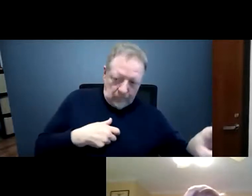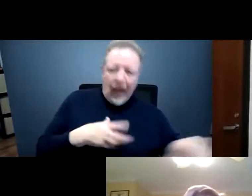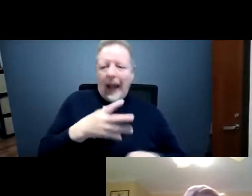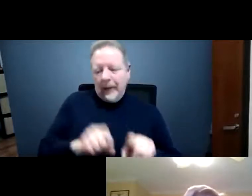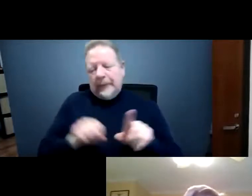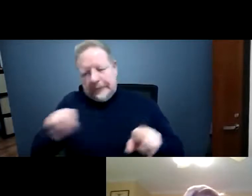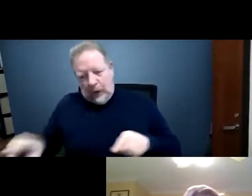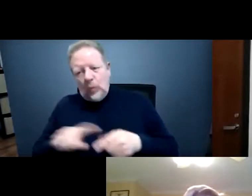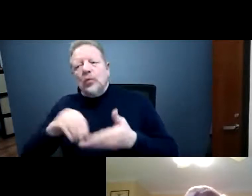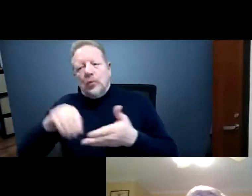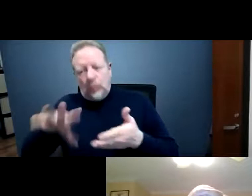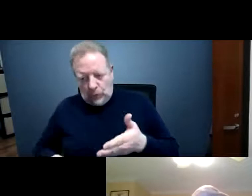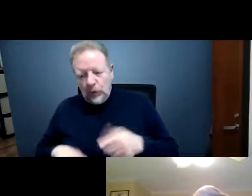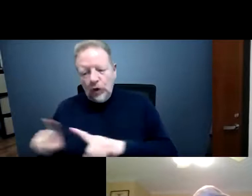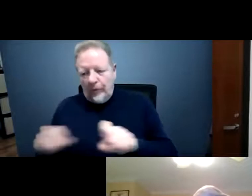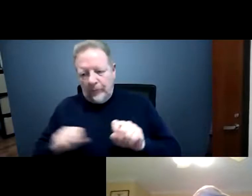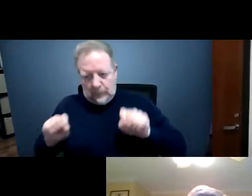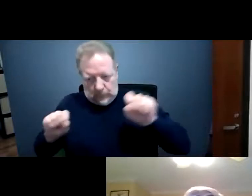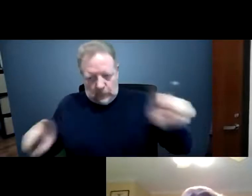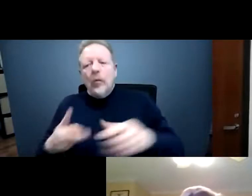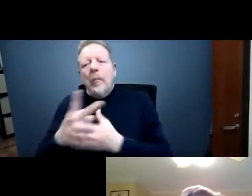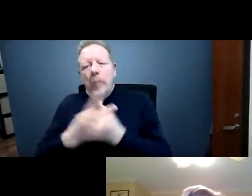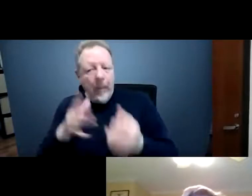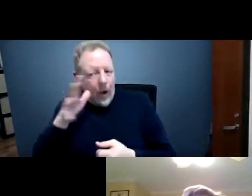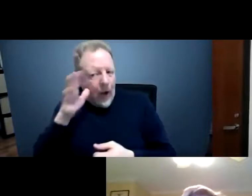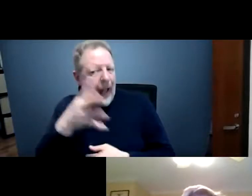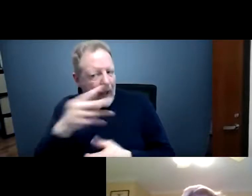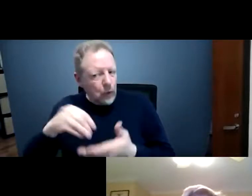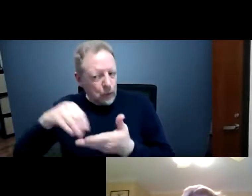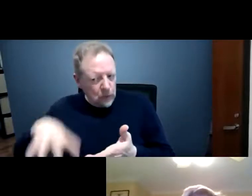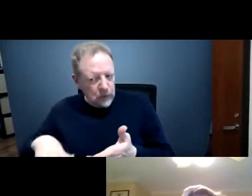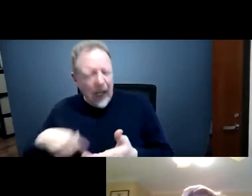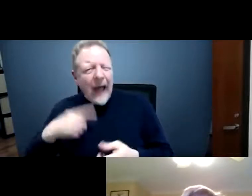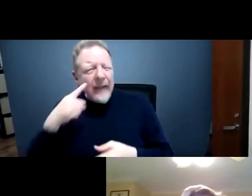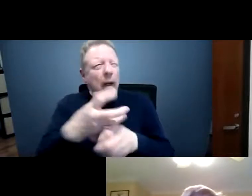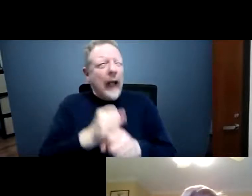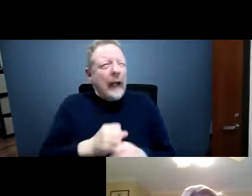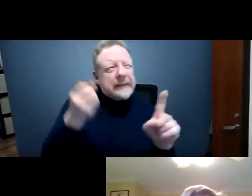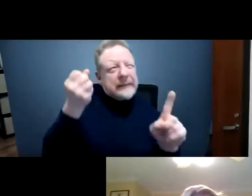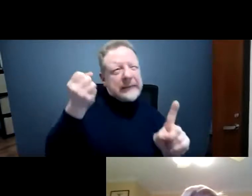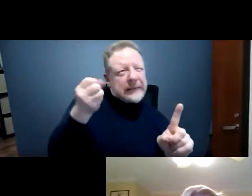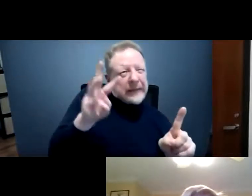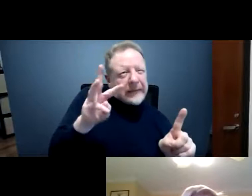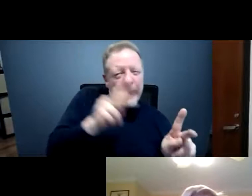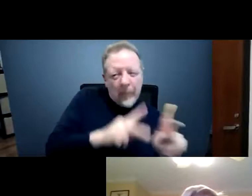that I sent the survey to, invited them all. And I think we got 16 people that